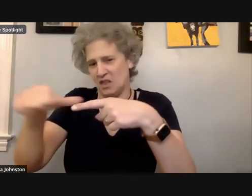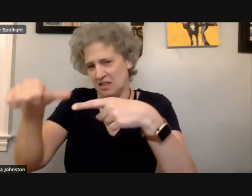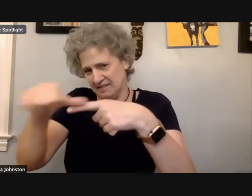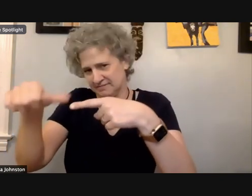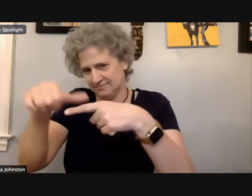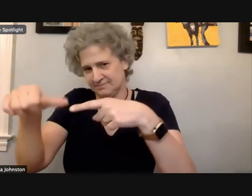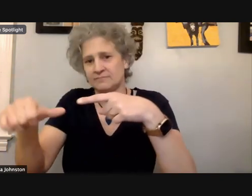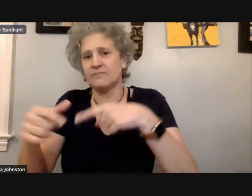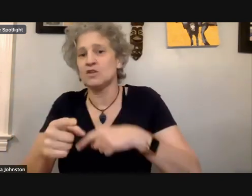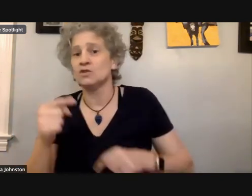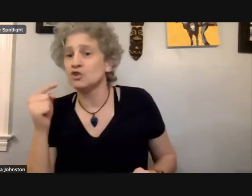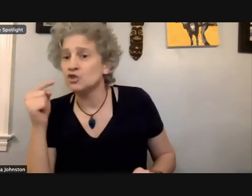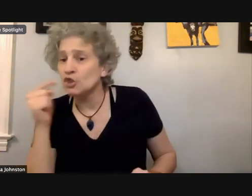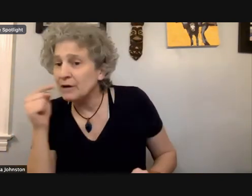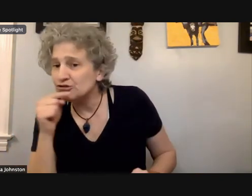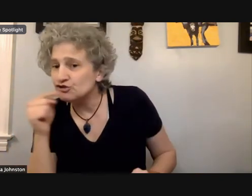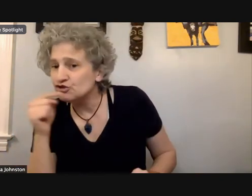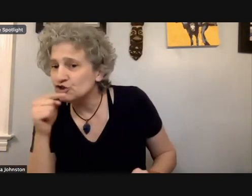Toothpaste.